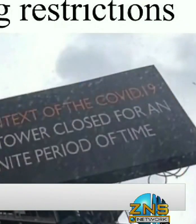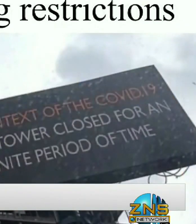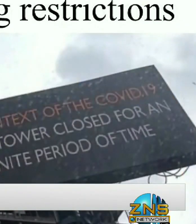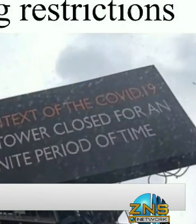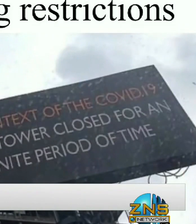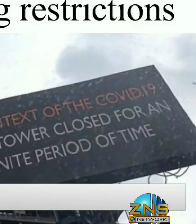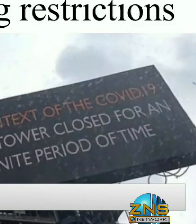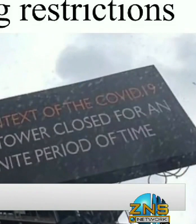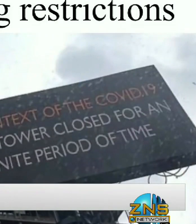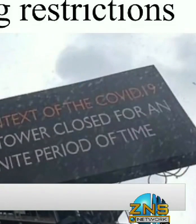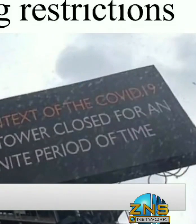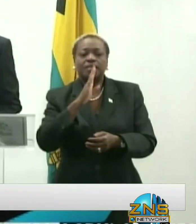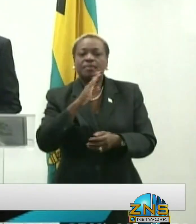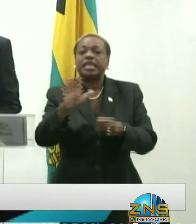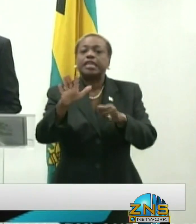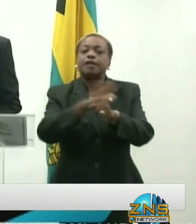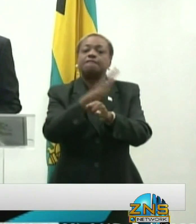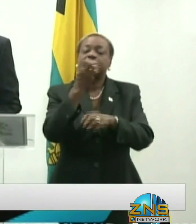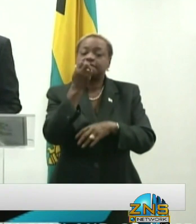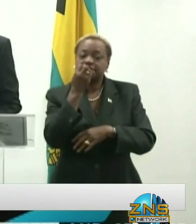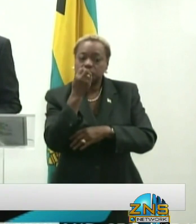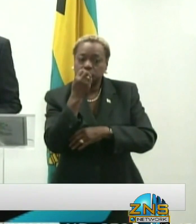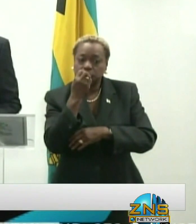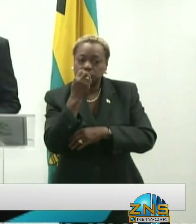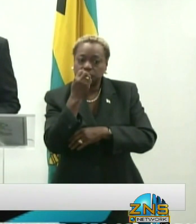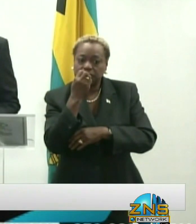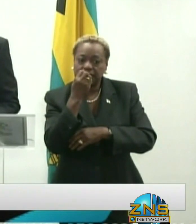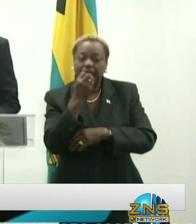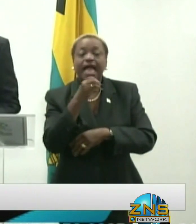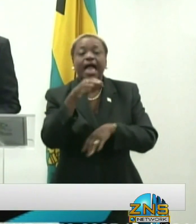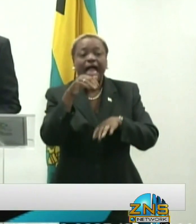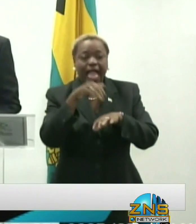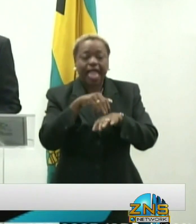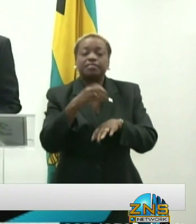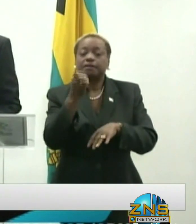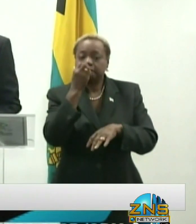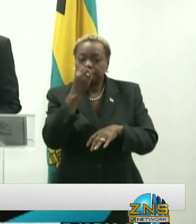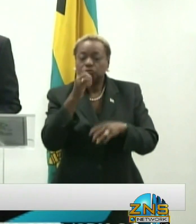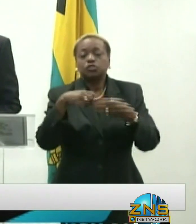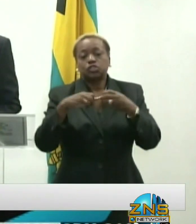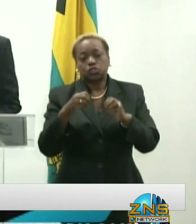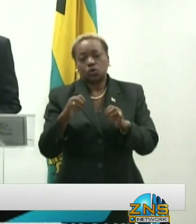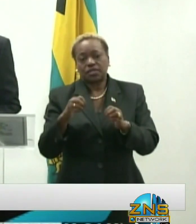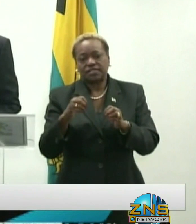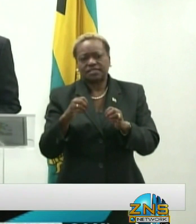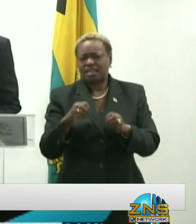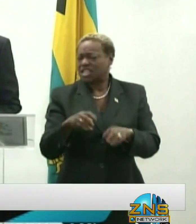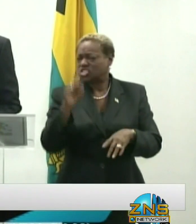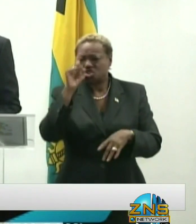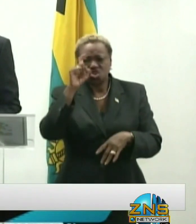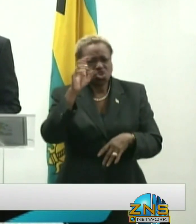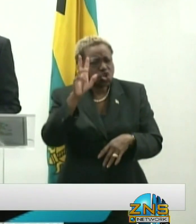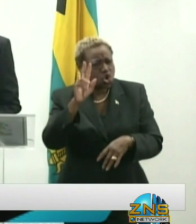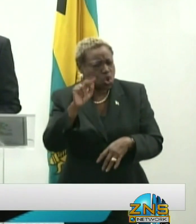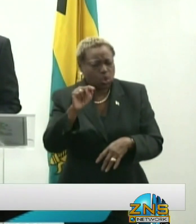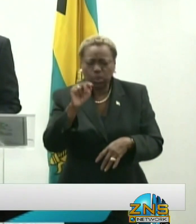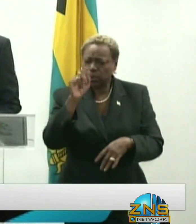crisis. There will be adequate food at the food stores. There is no